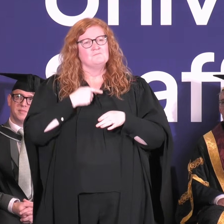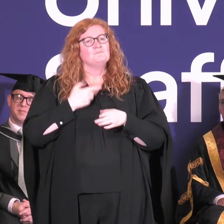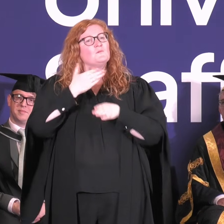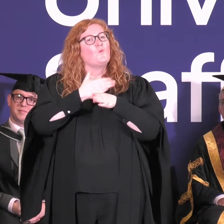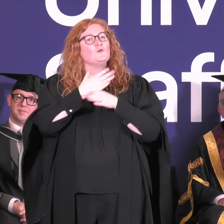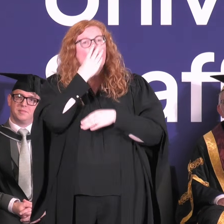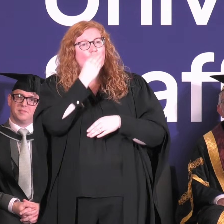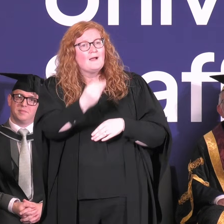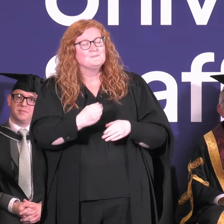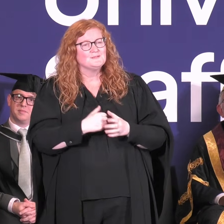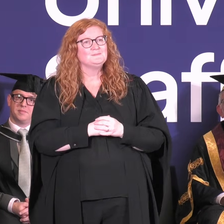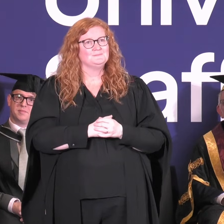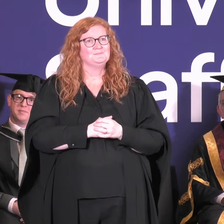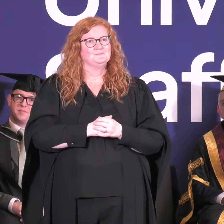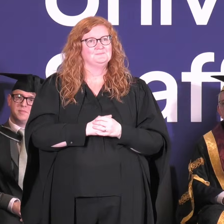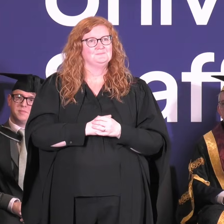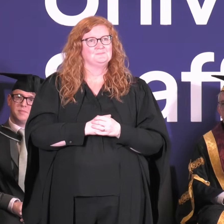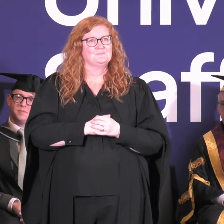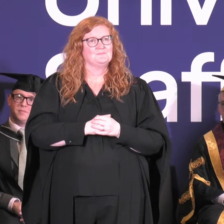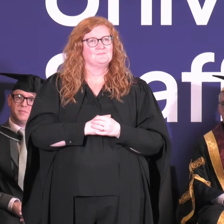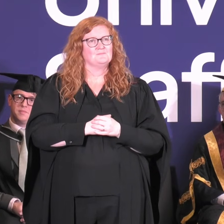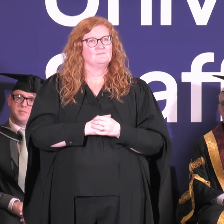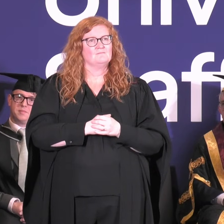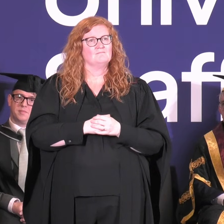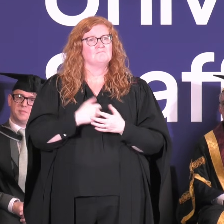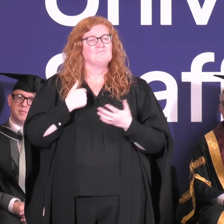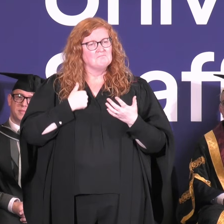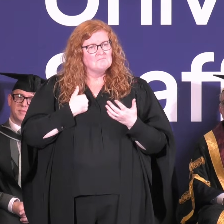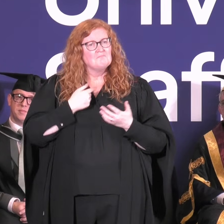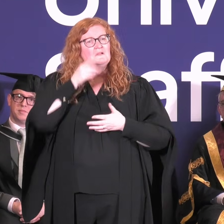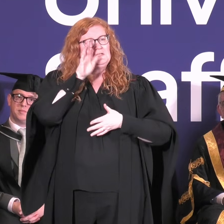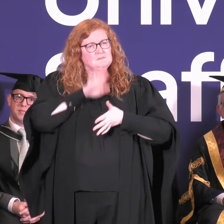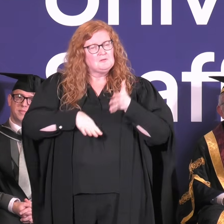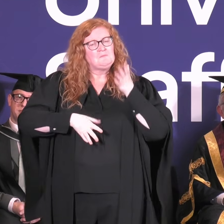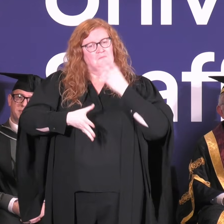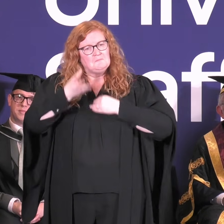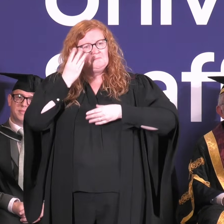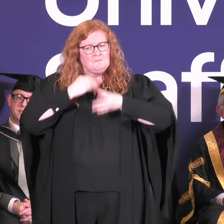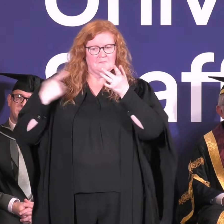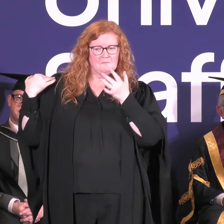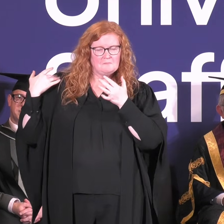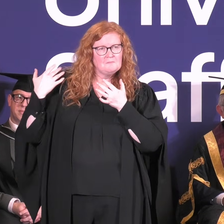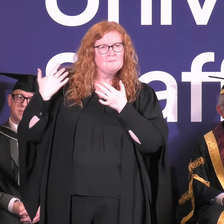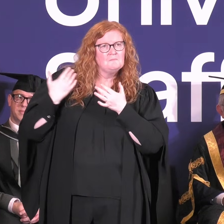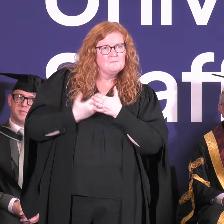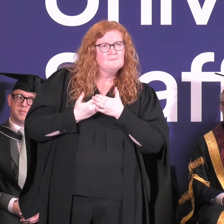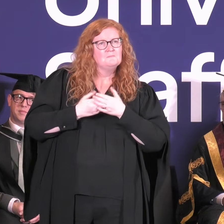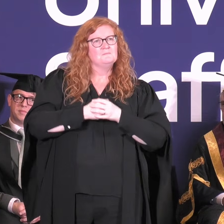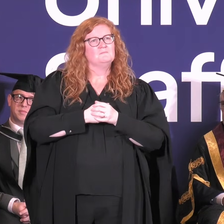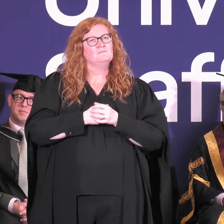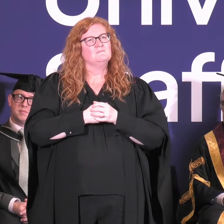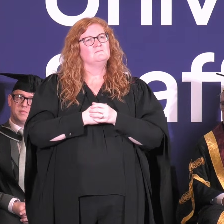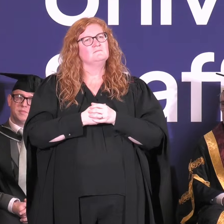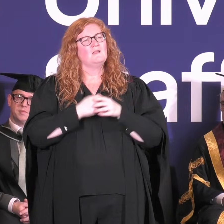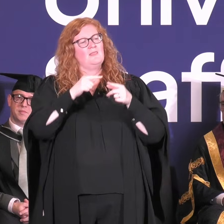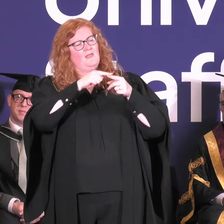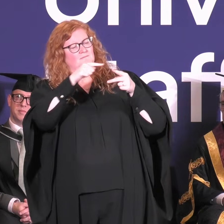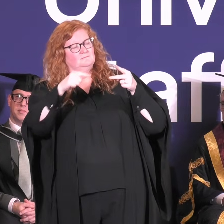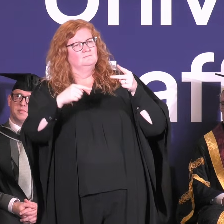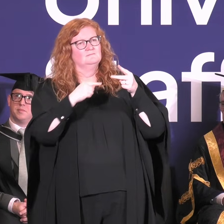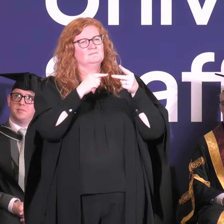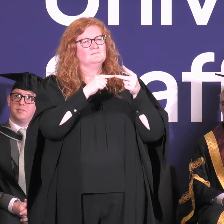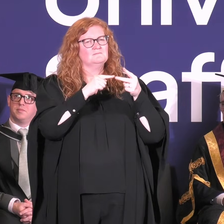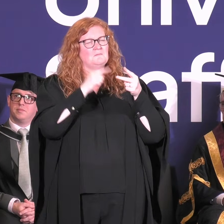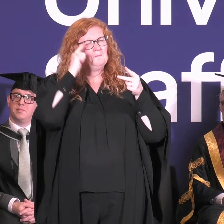Wolverhampton. And having gained a certain amount of experience in policing, it leads me on to the second sort of